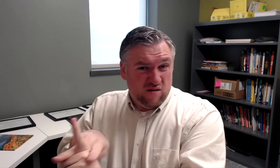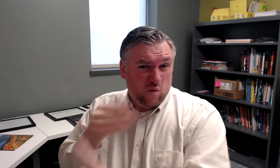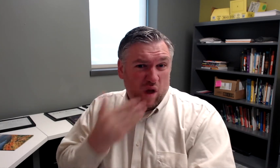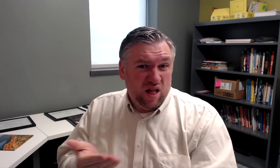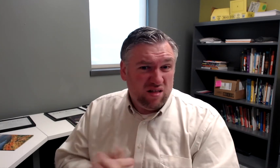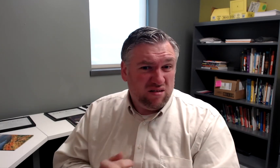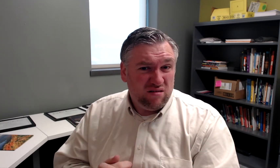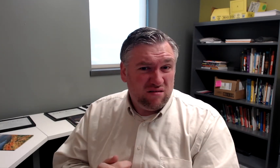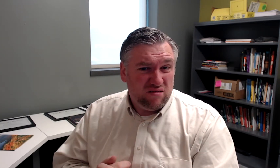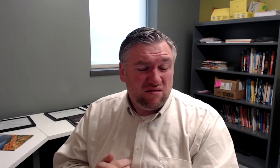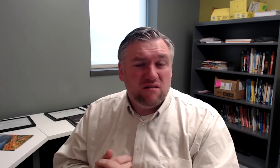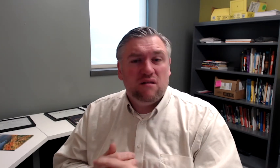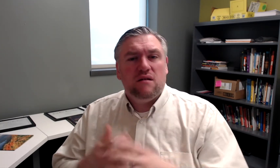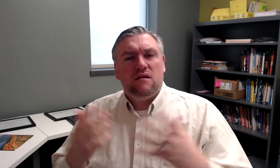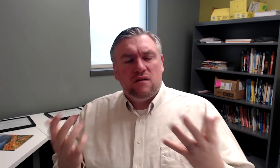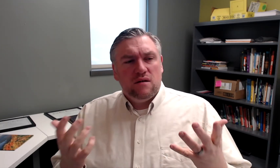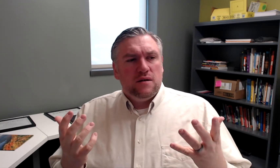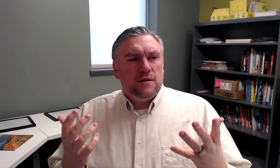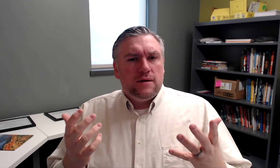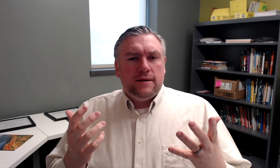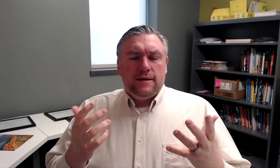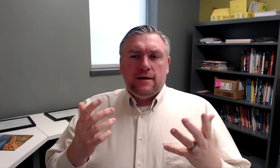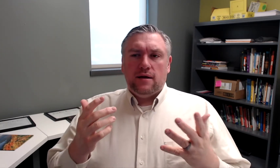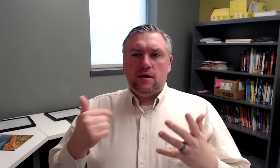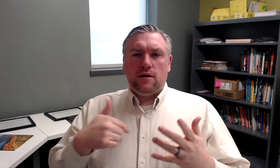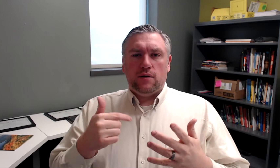and math really apply easily.